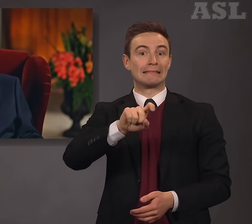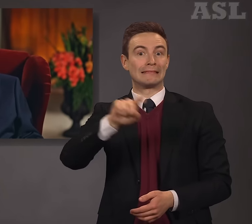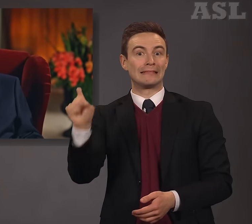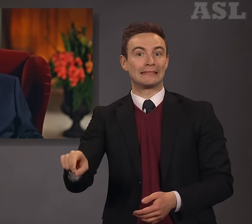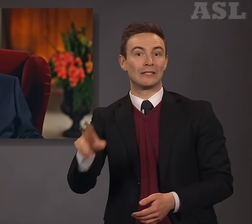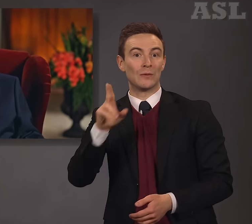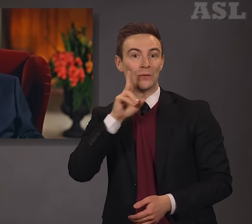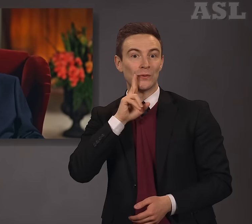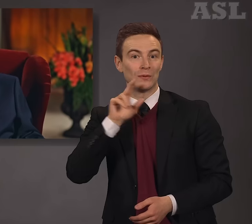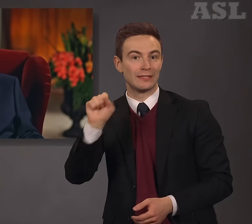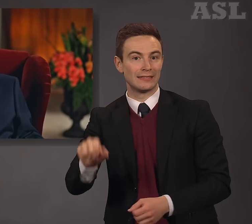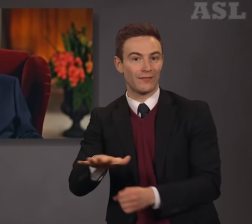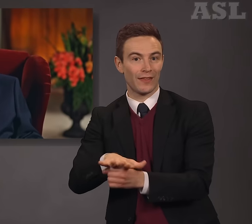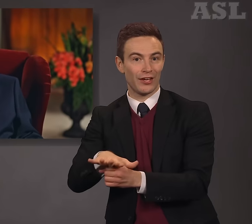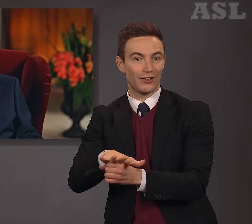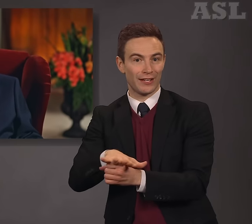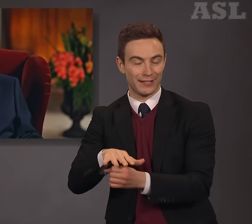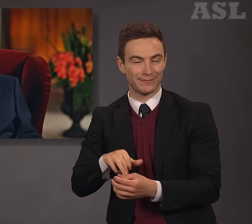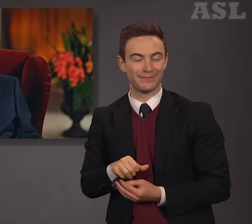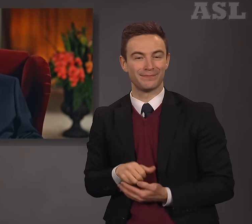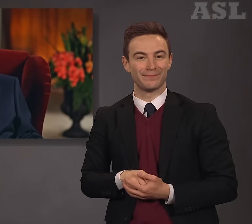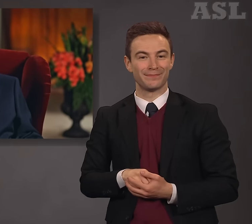Houston, Texas, South Area;